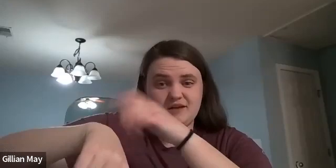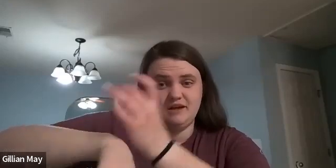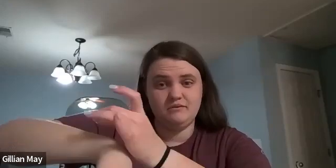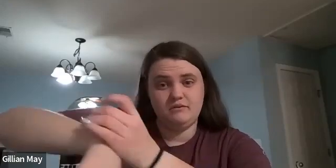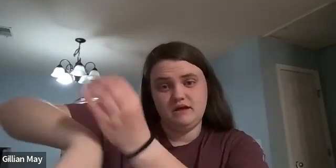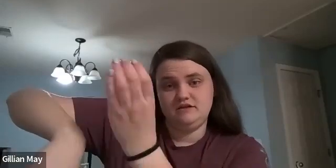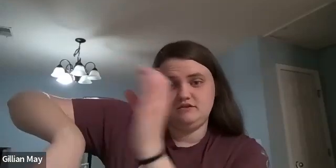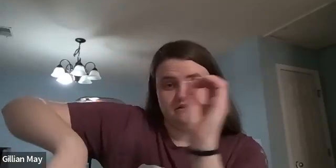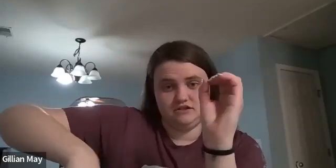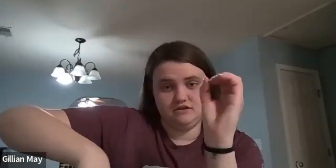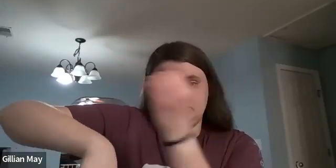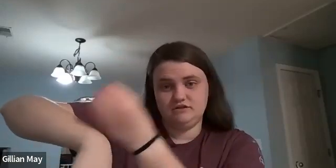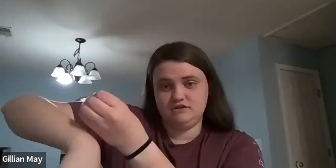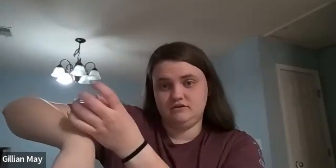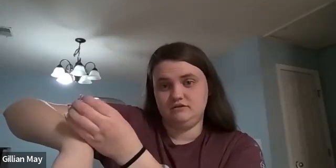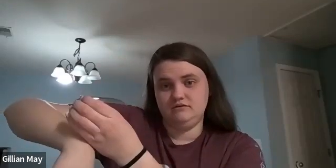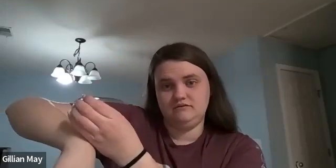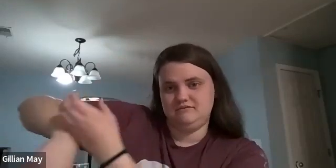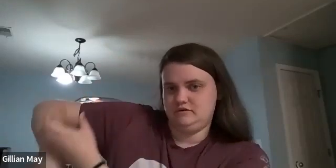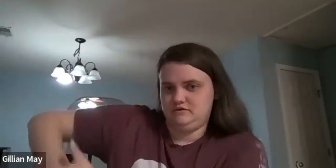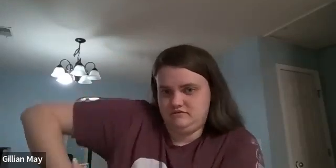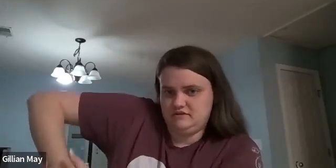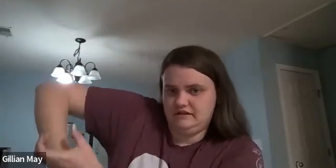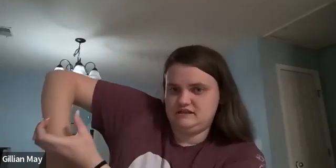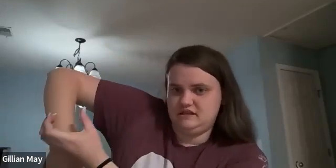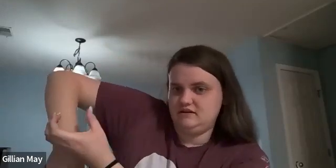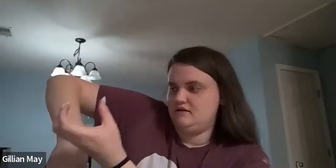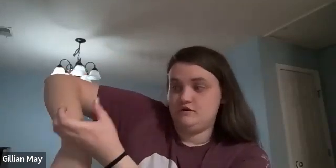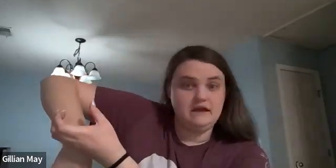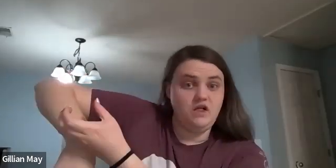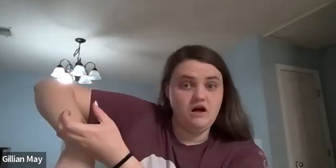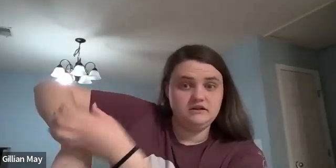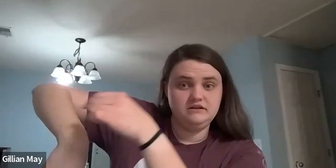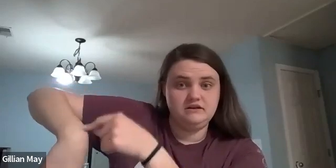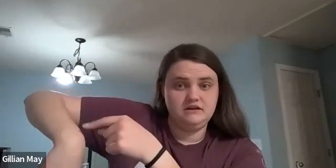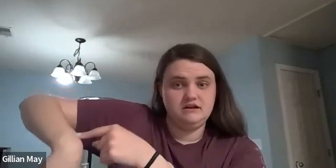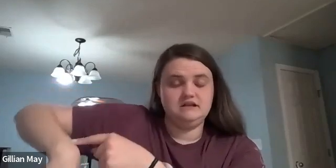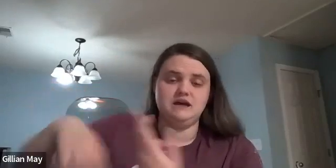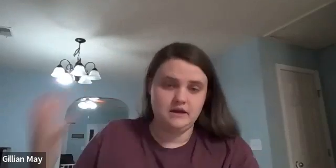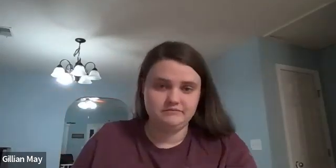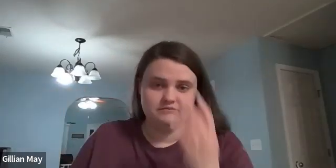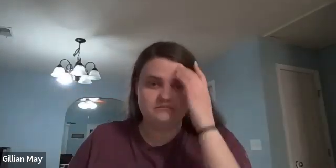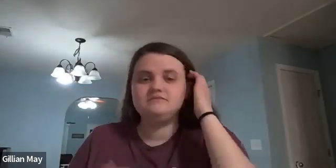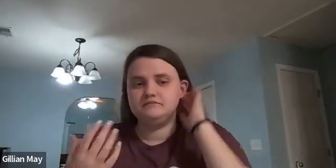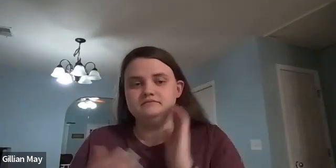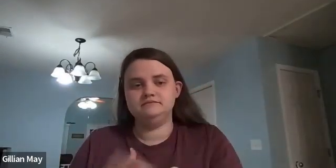like, and do like the circle, like a C for like clock and time.